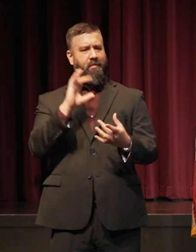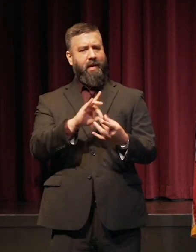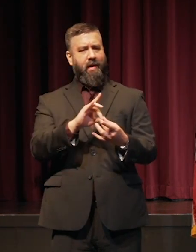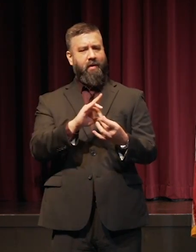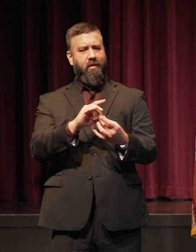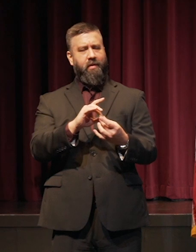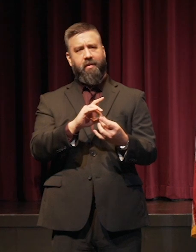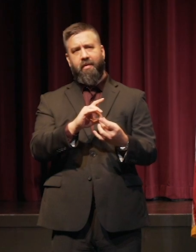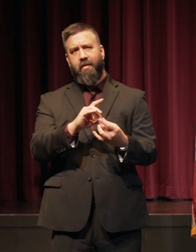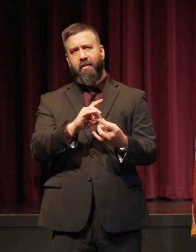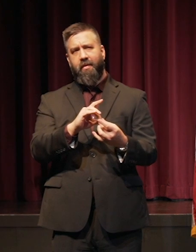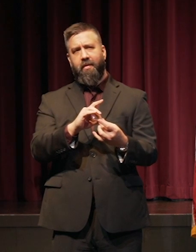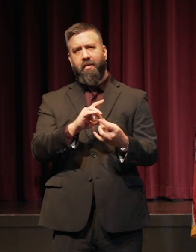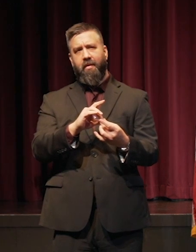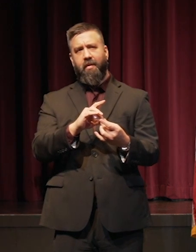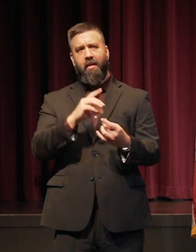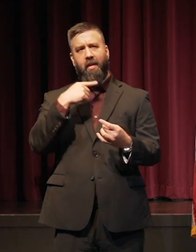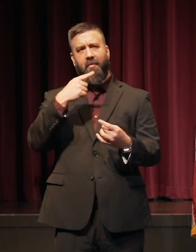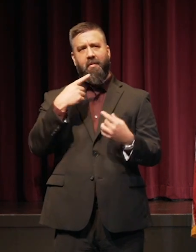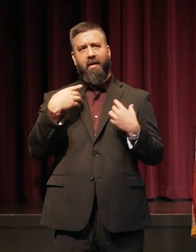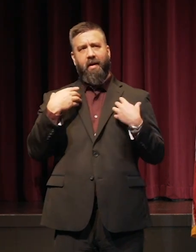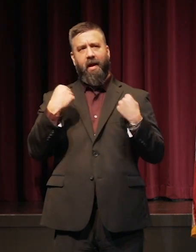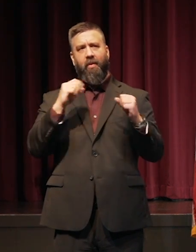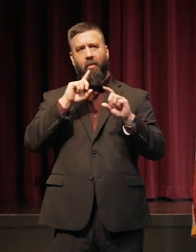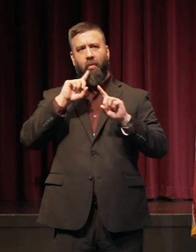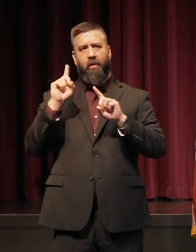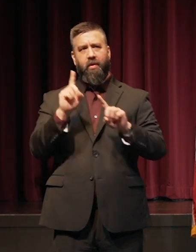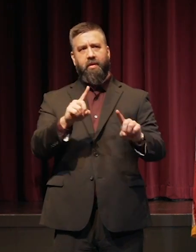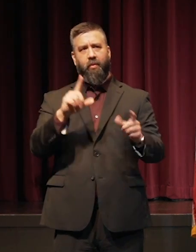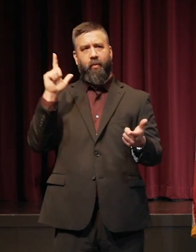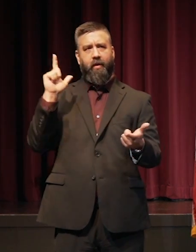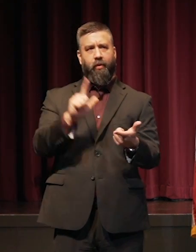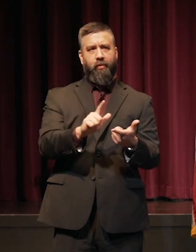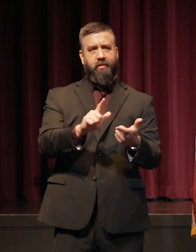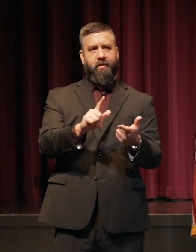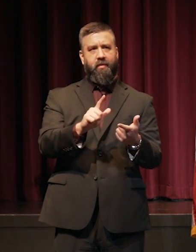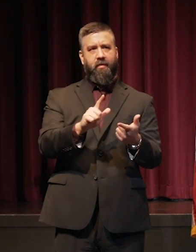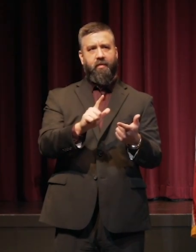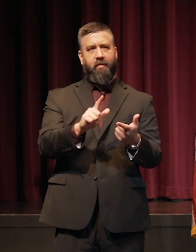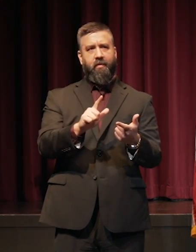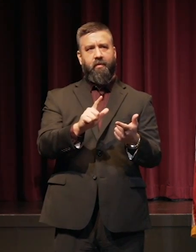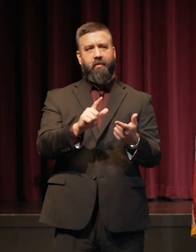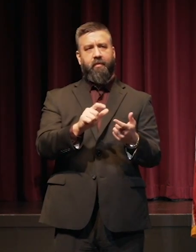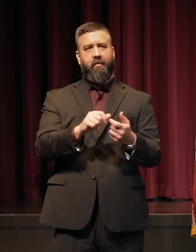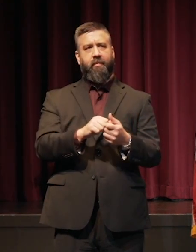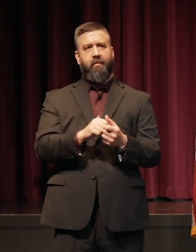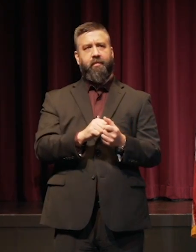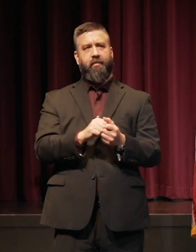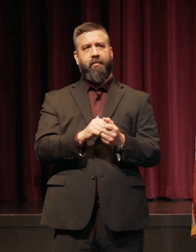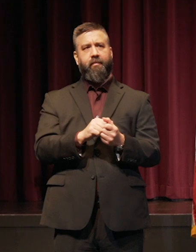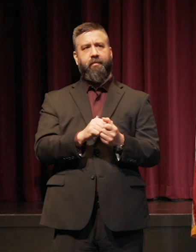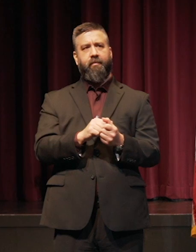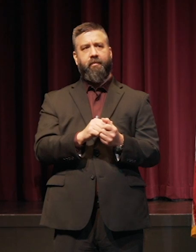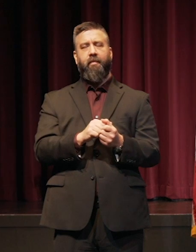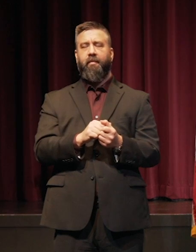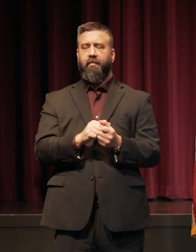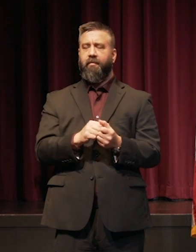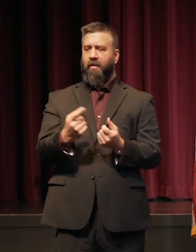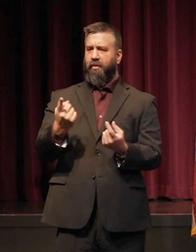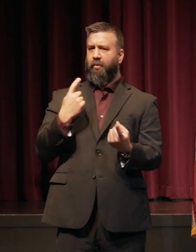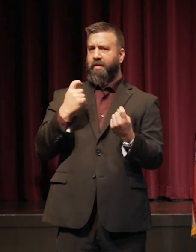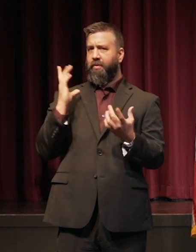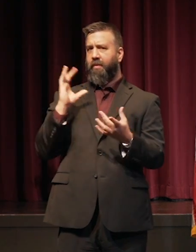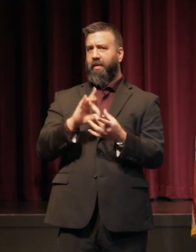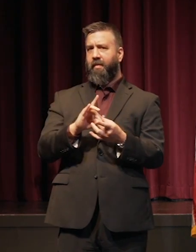the public health orders being reduced from the county level, I think is the exact question. The question